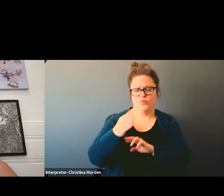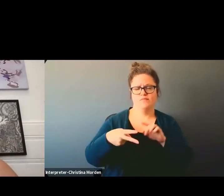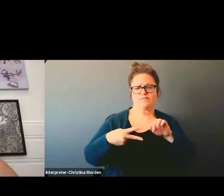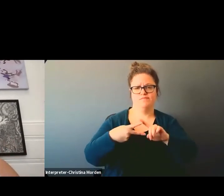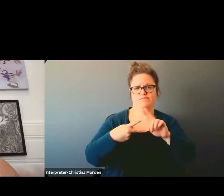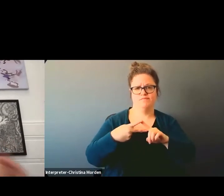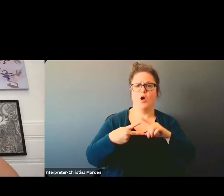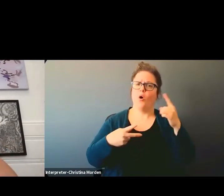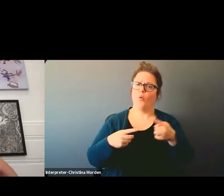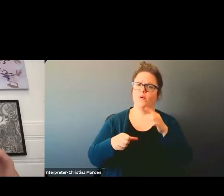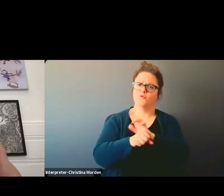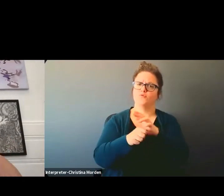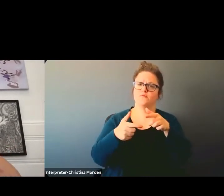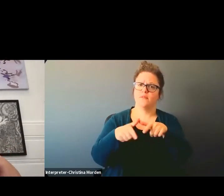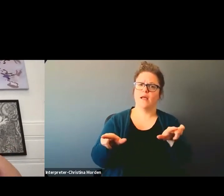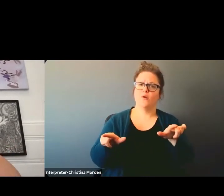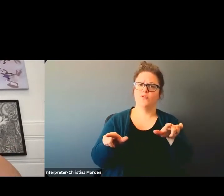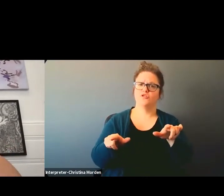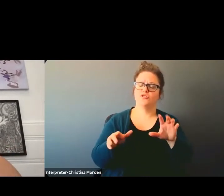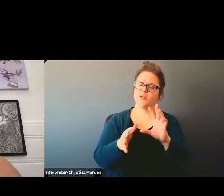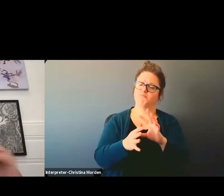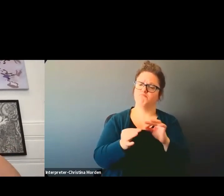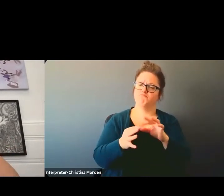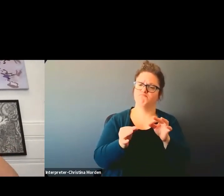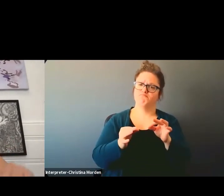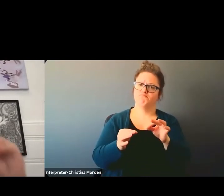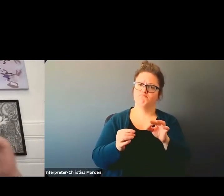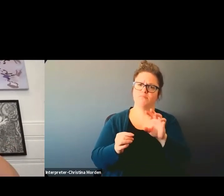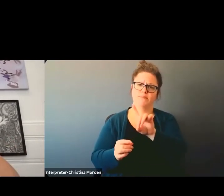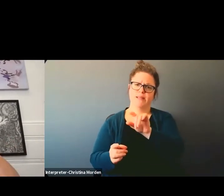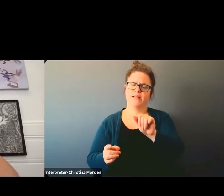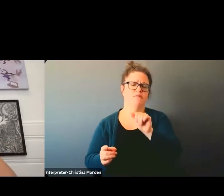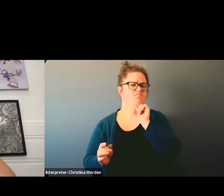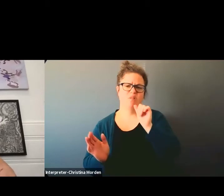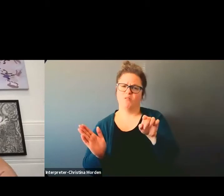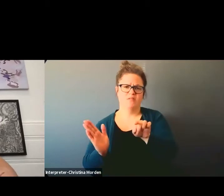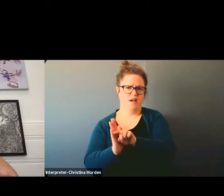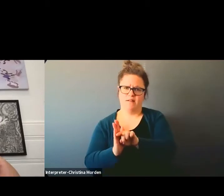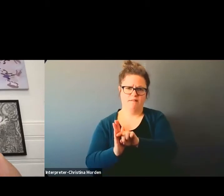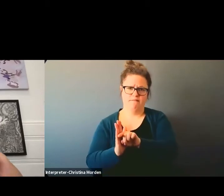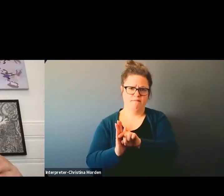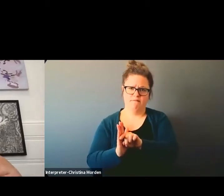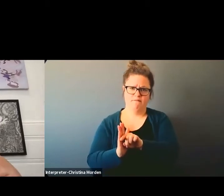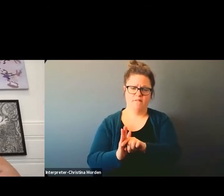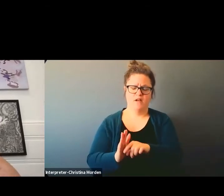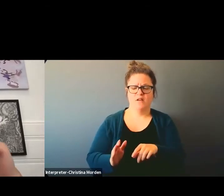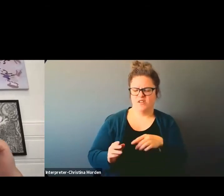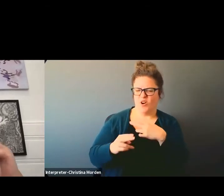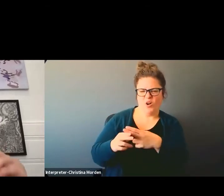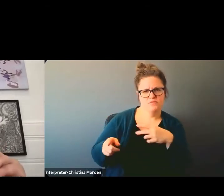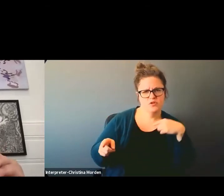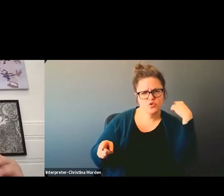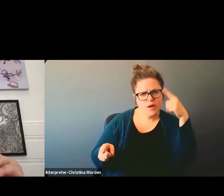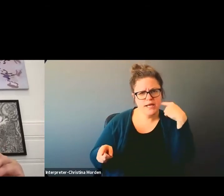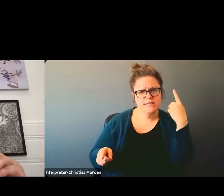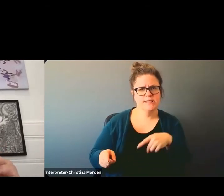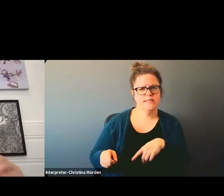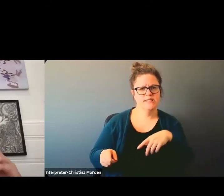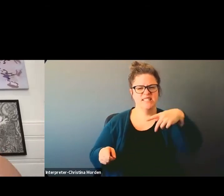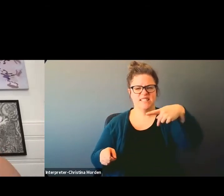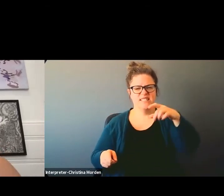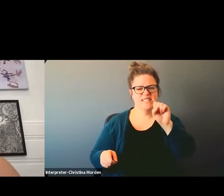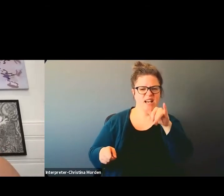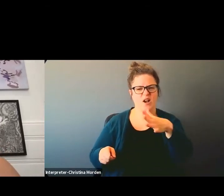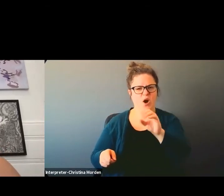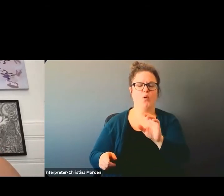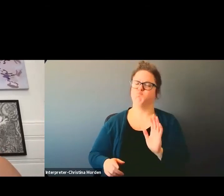side of language that does not paint disability as inherently negative. So calling someone crazy or psycho, that's not